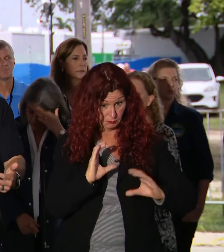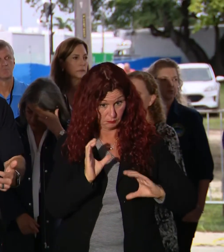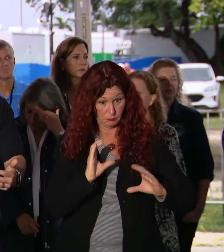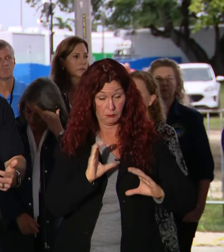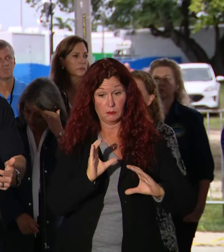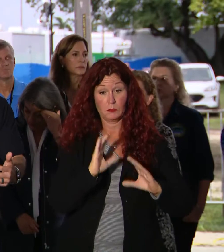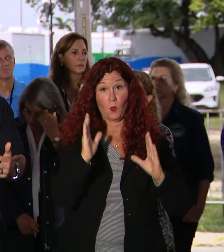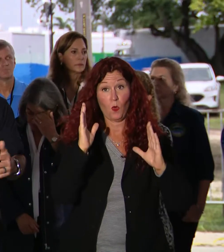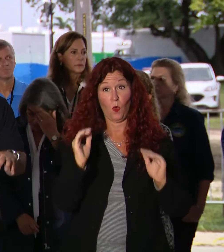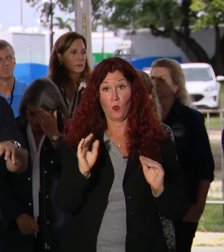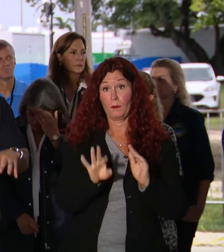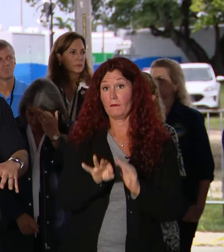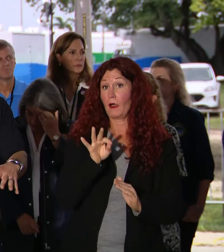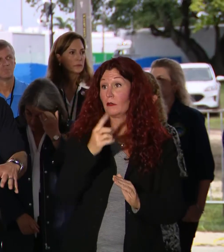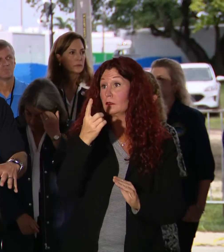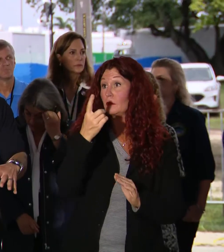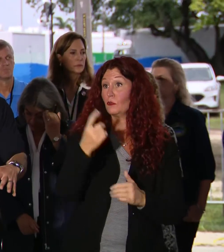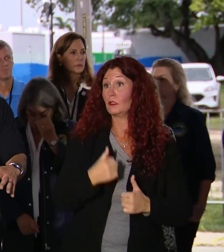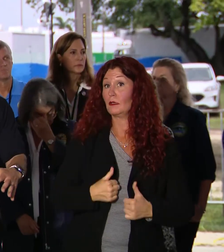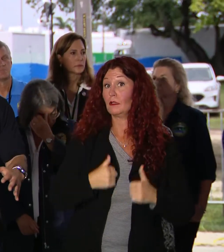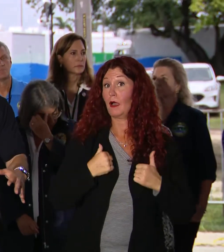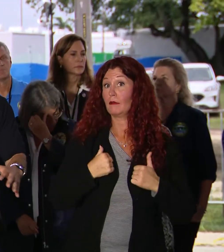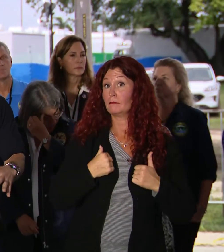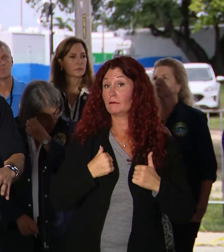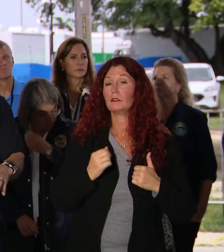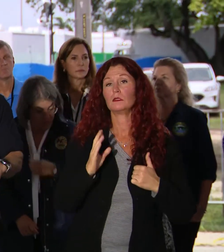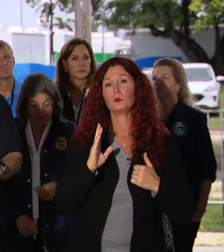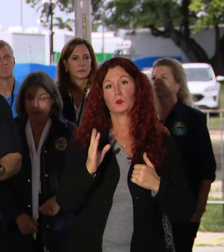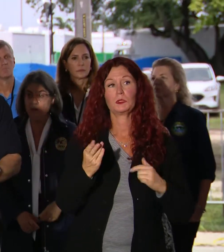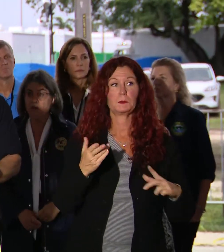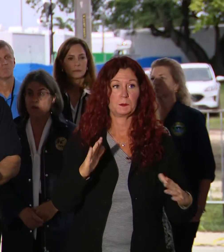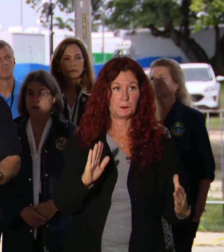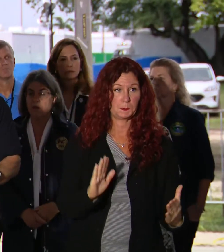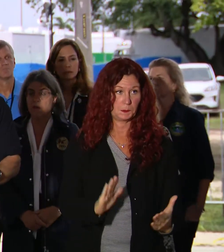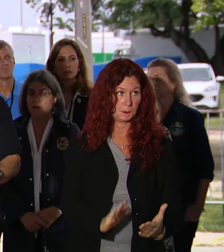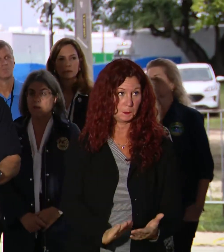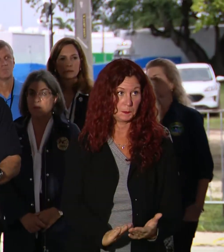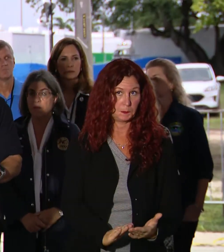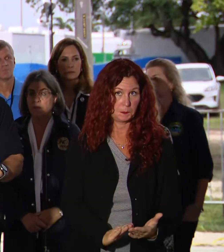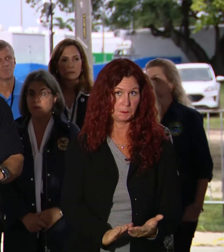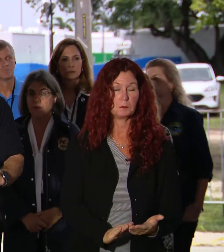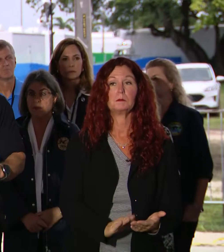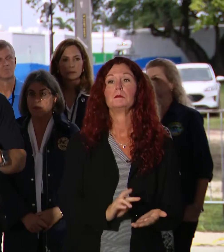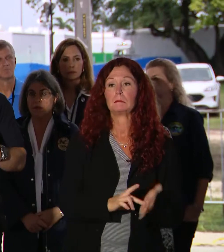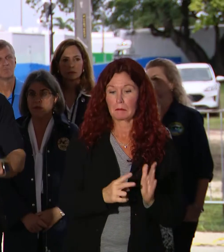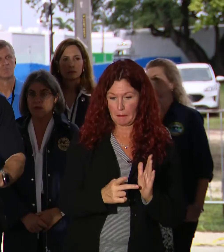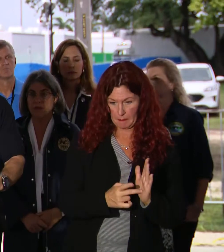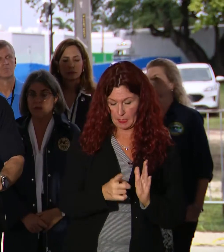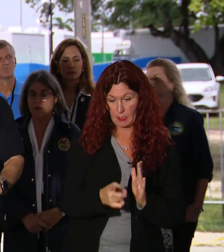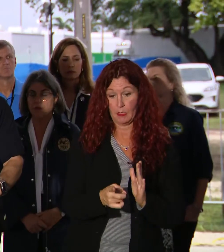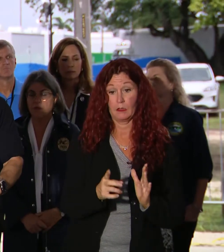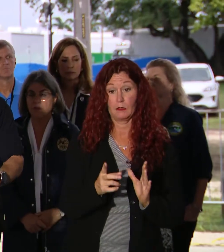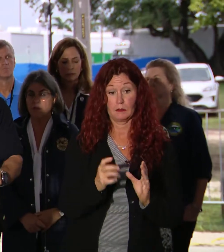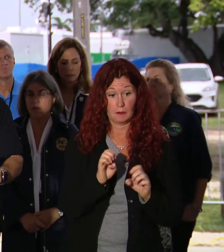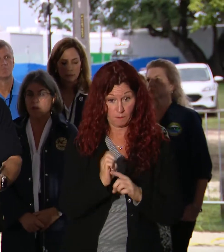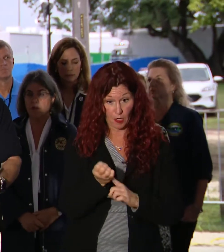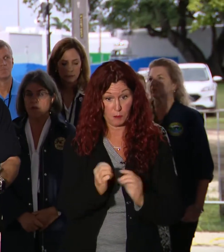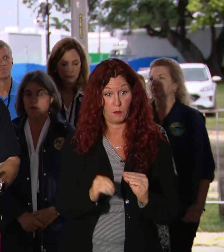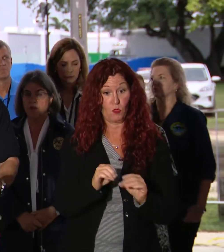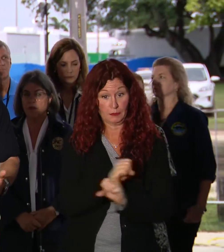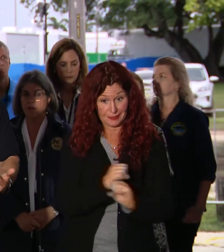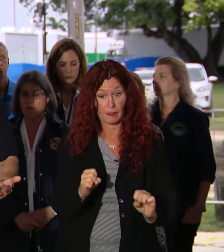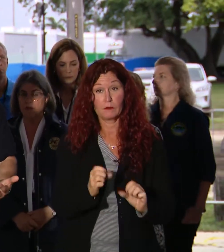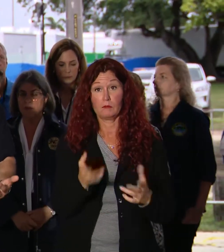and recovery because of that debris, but we're creating a safer working environment, at which point we can then increase the rate at which